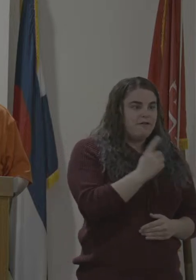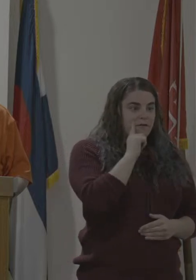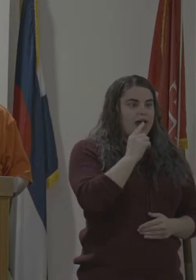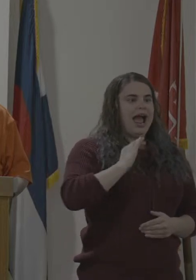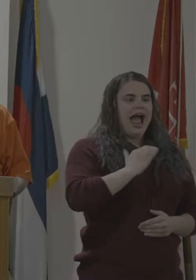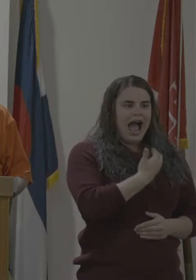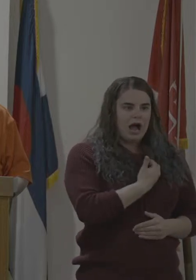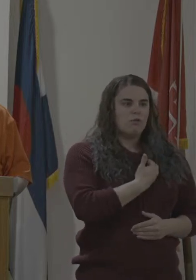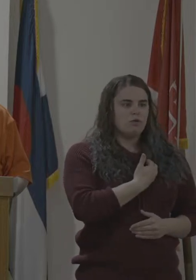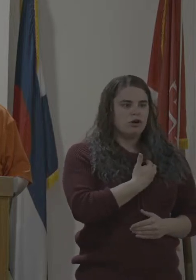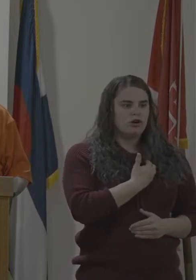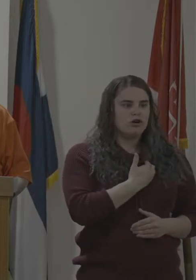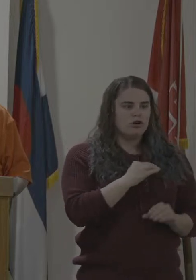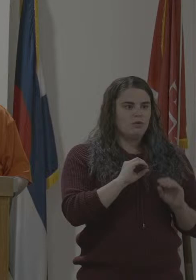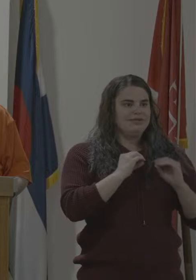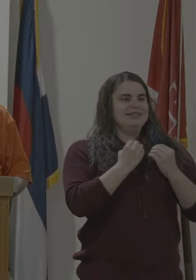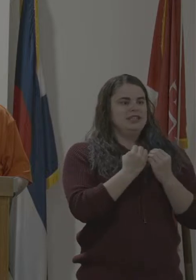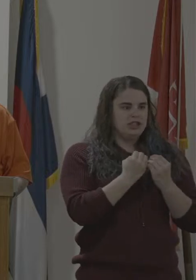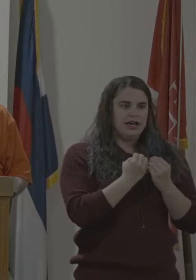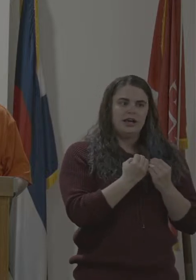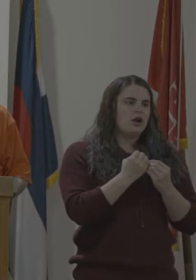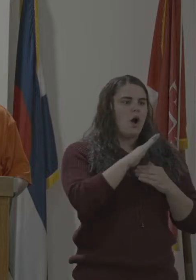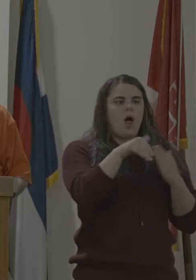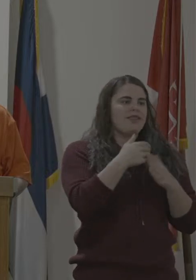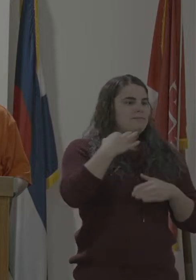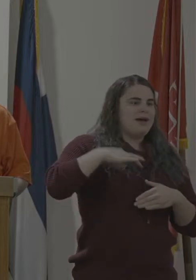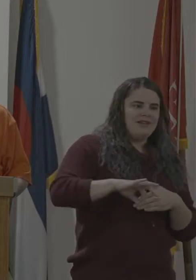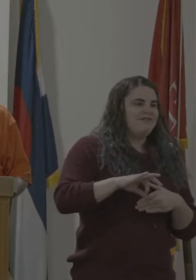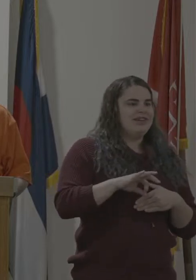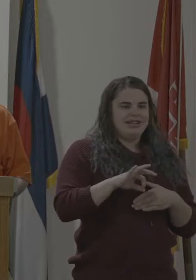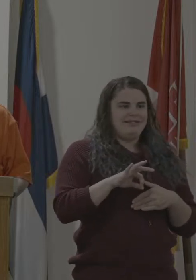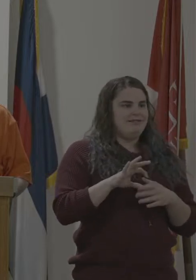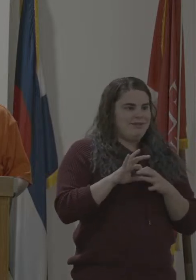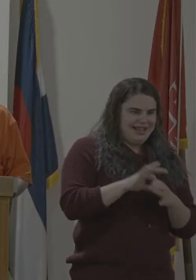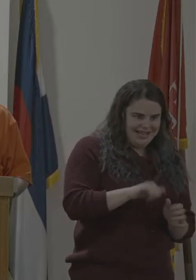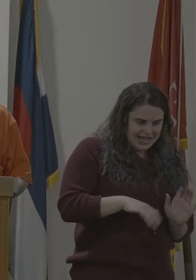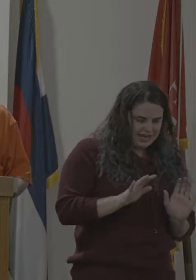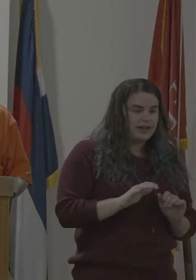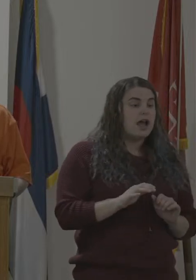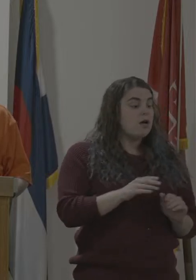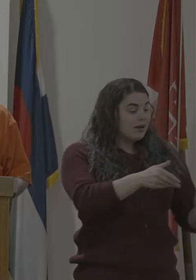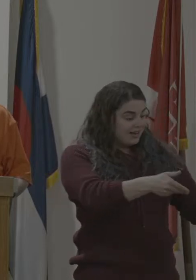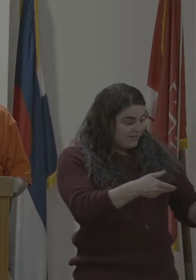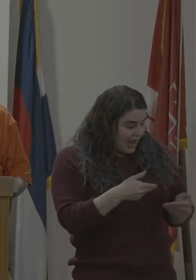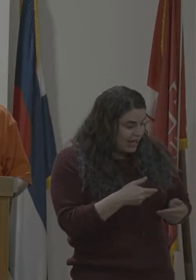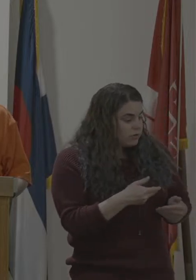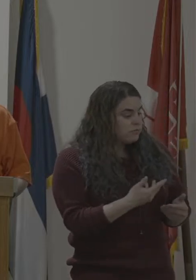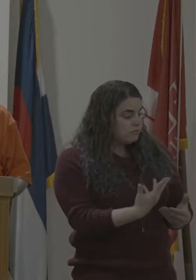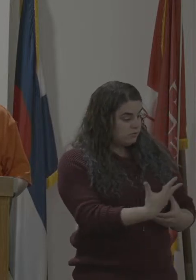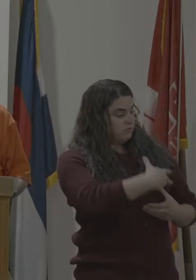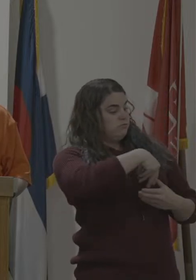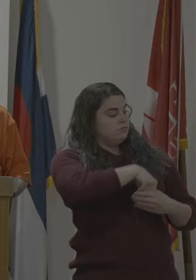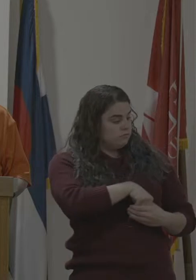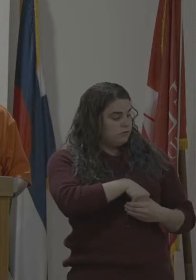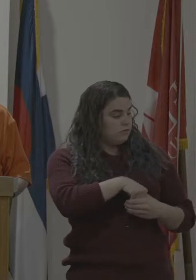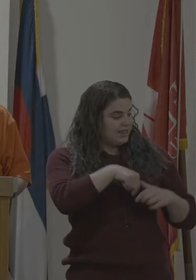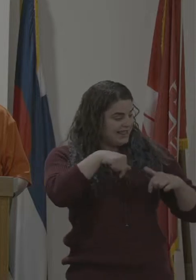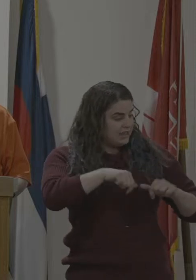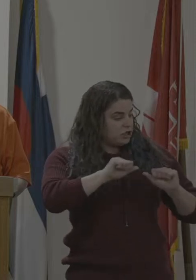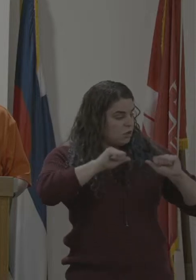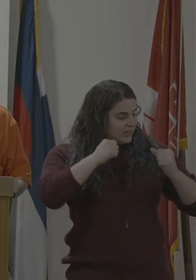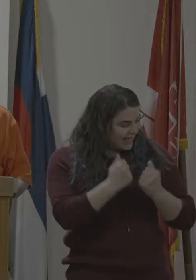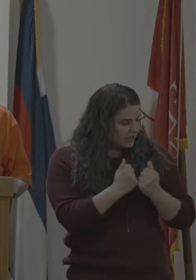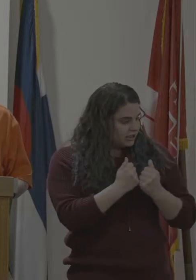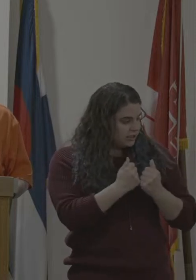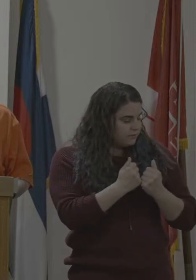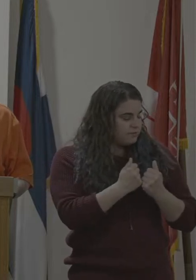all the benefits that inure with that, and invite that student to become active with the association, where you